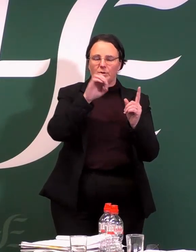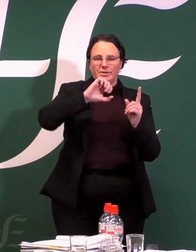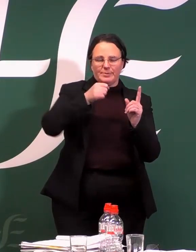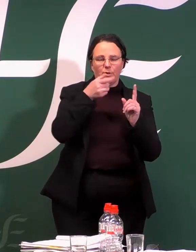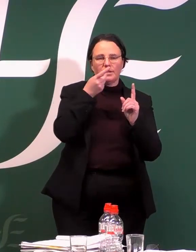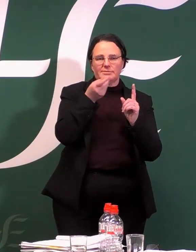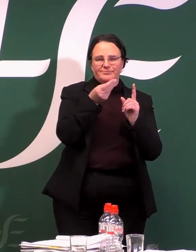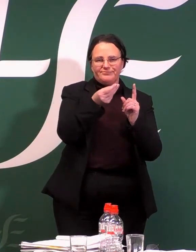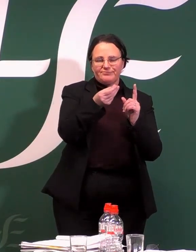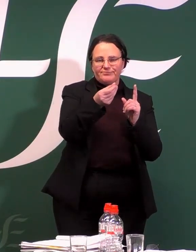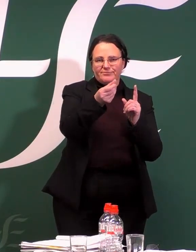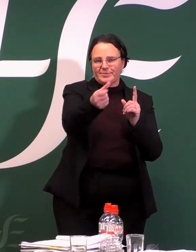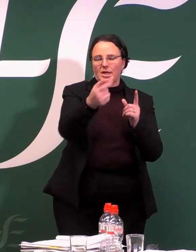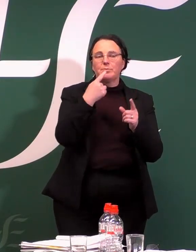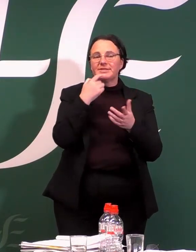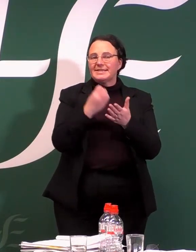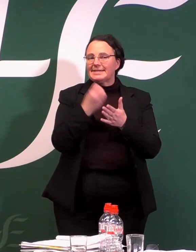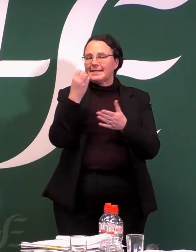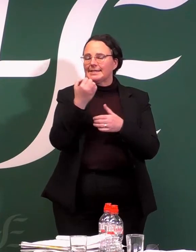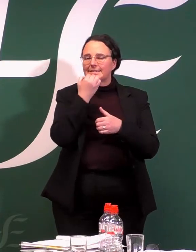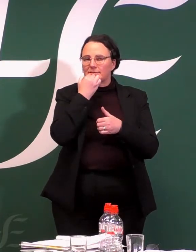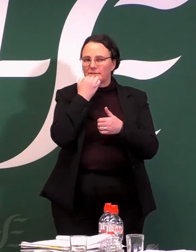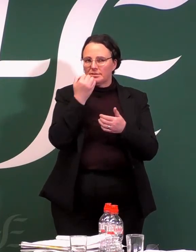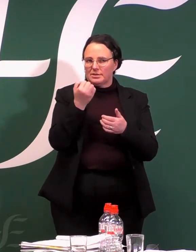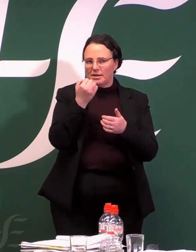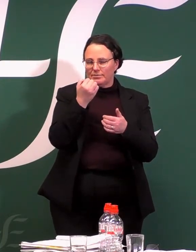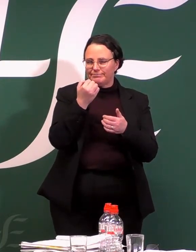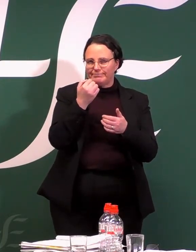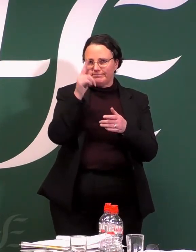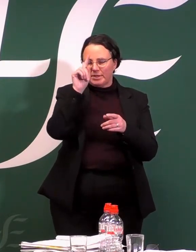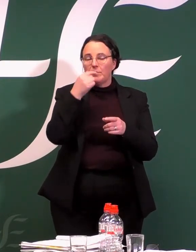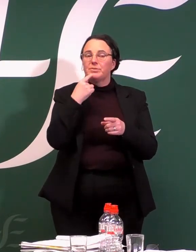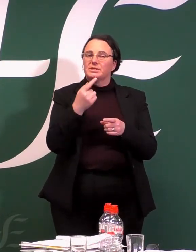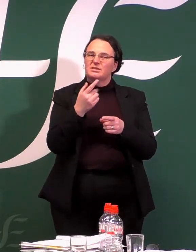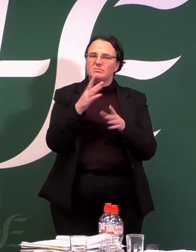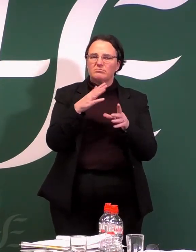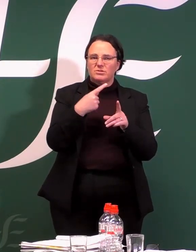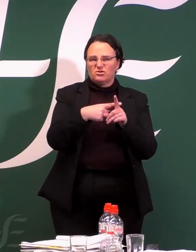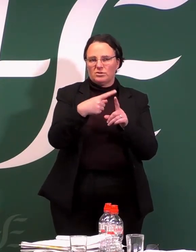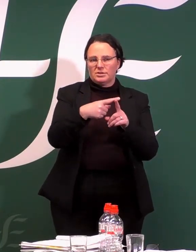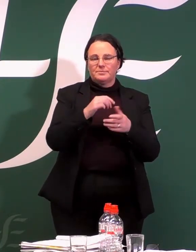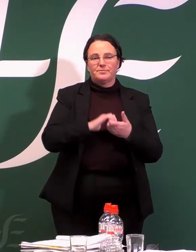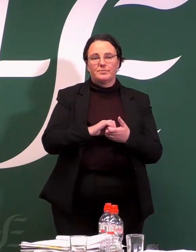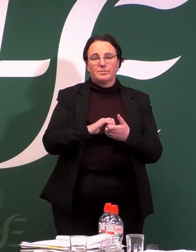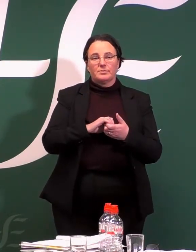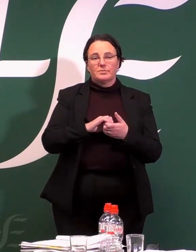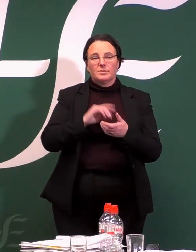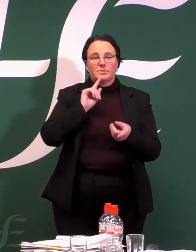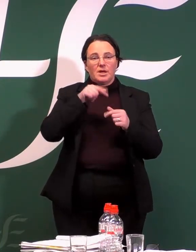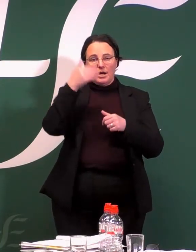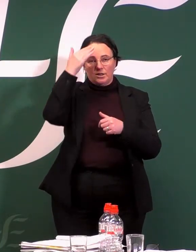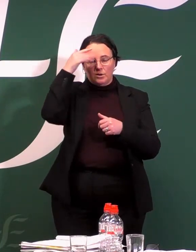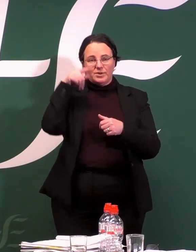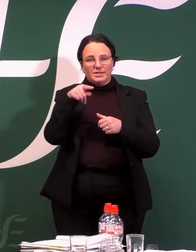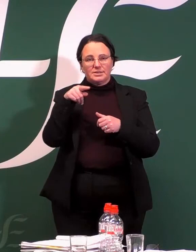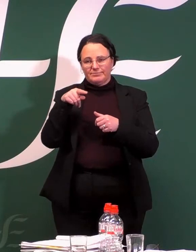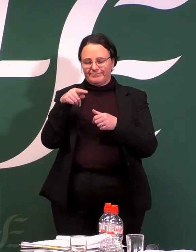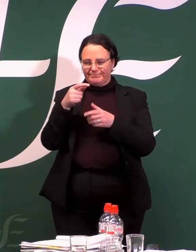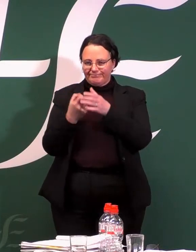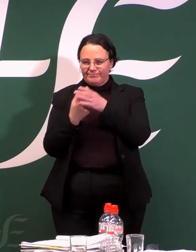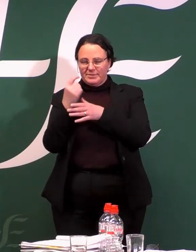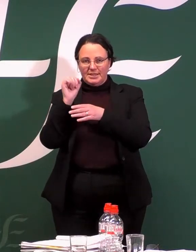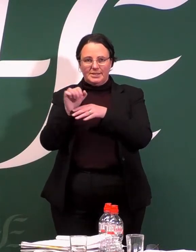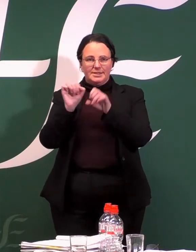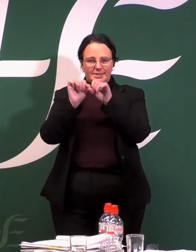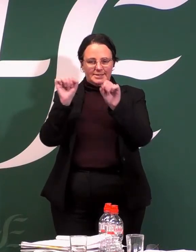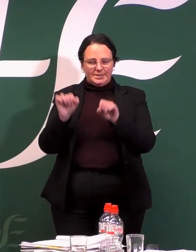don't have that exact date to hand, but it's relatively short. And just, I know yesterday, in fairness, you got back to me just about that glitch in the system with the text